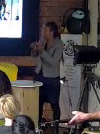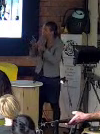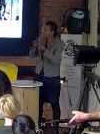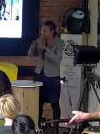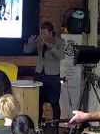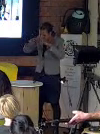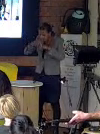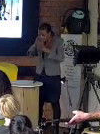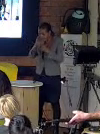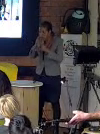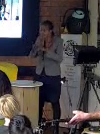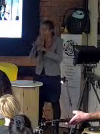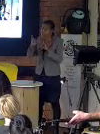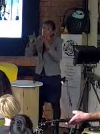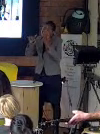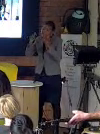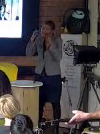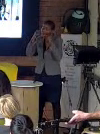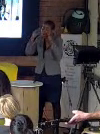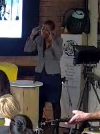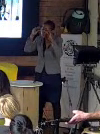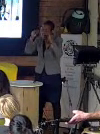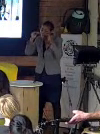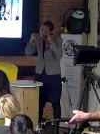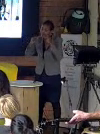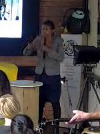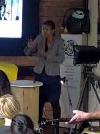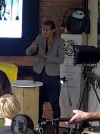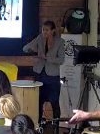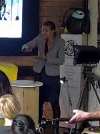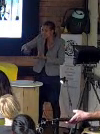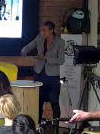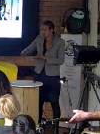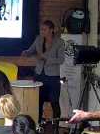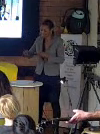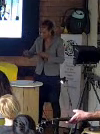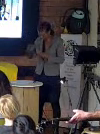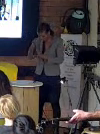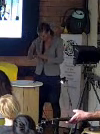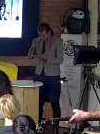or just not knowing what might your outcome be on the paper?